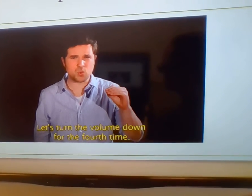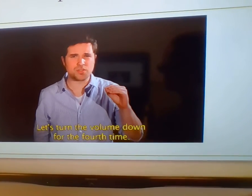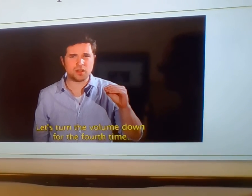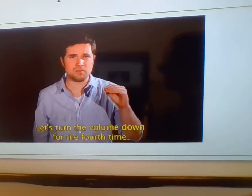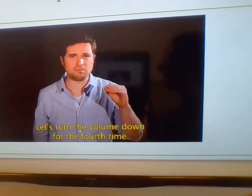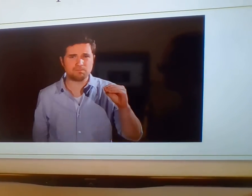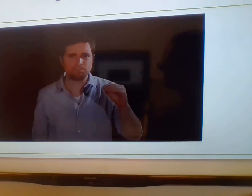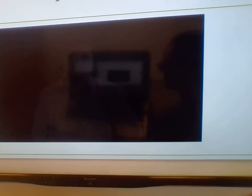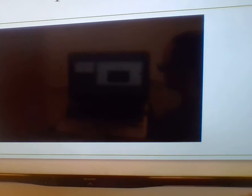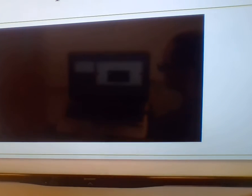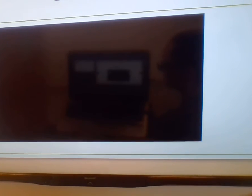time.